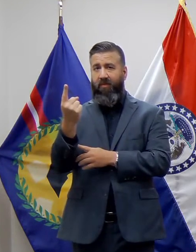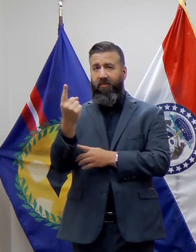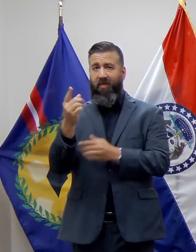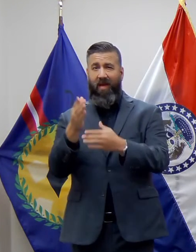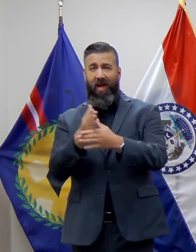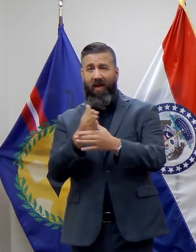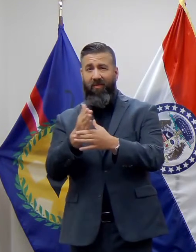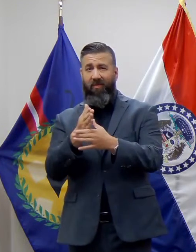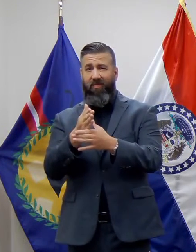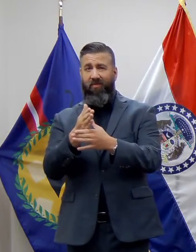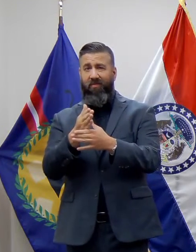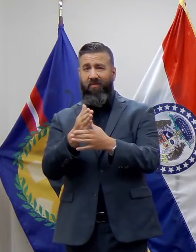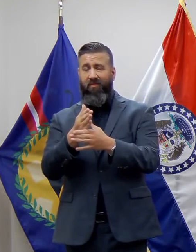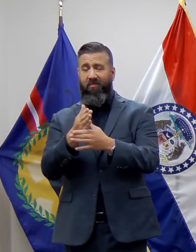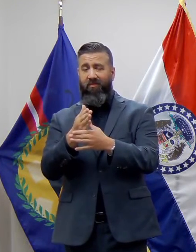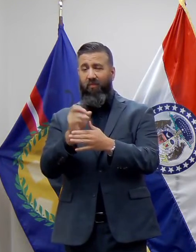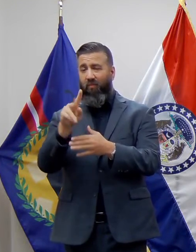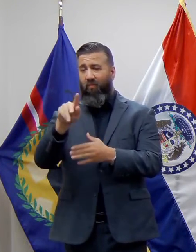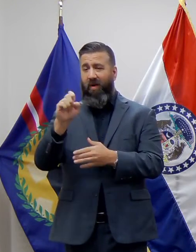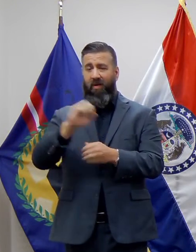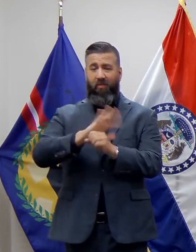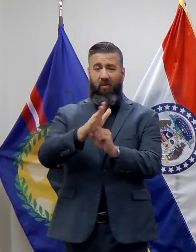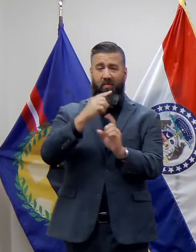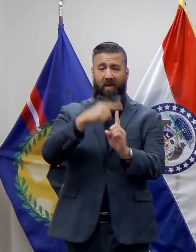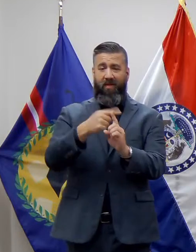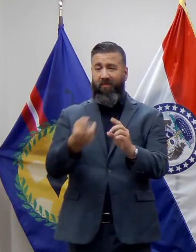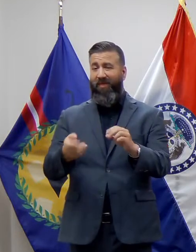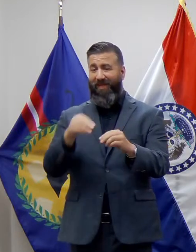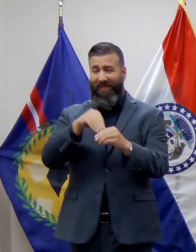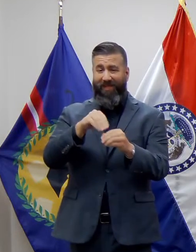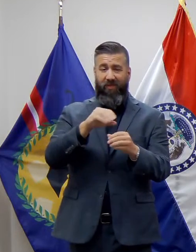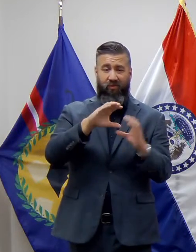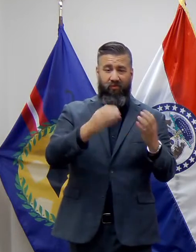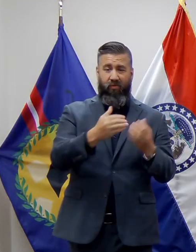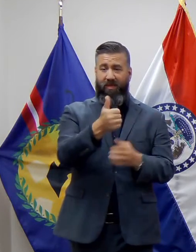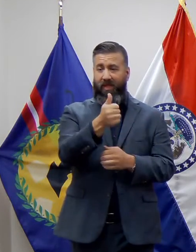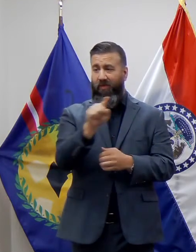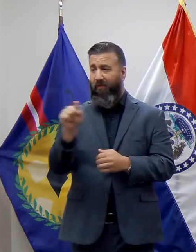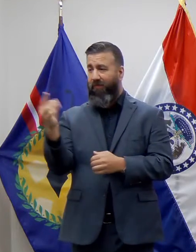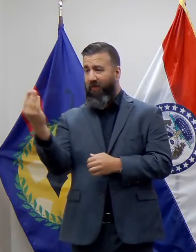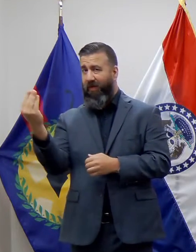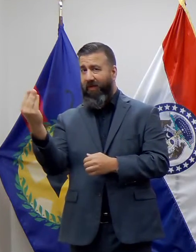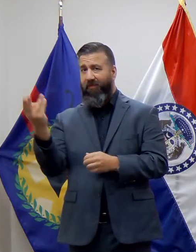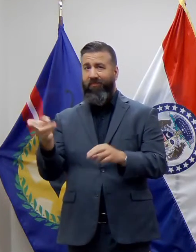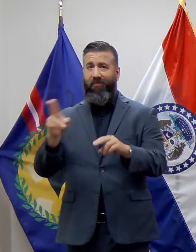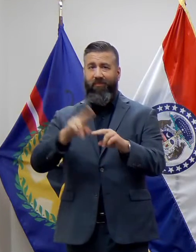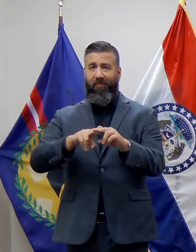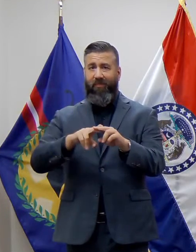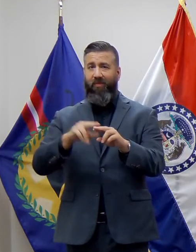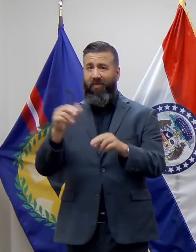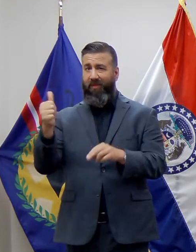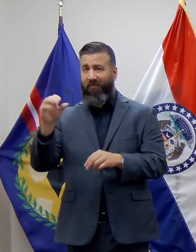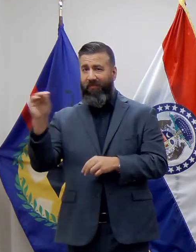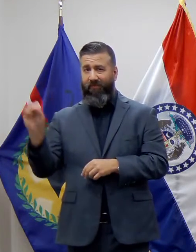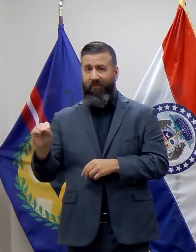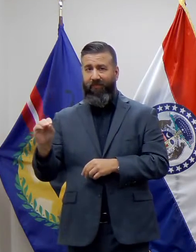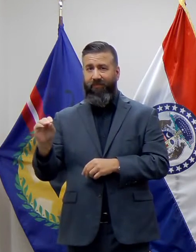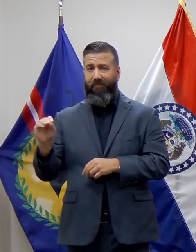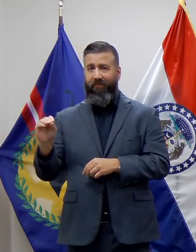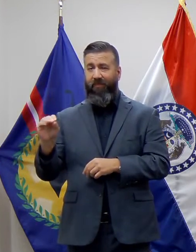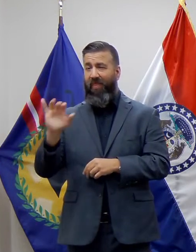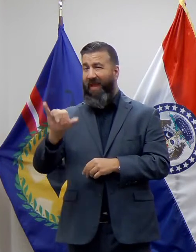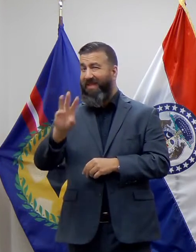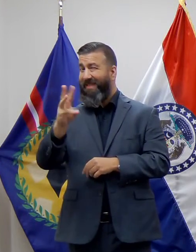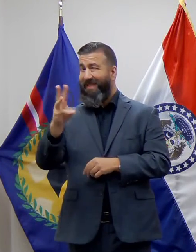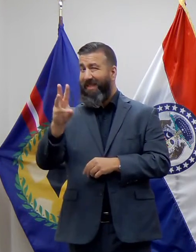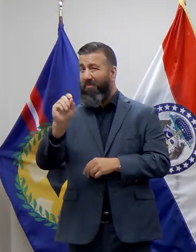by 44%. The current positivity rate among this group is 16.2%, much higher than the